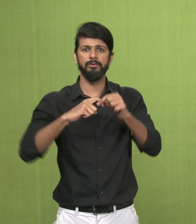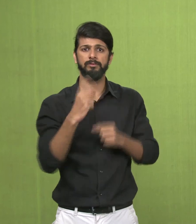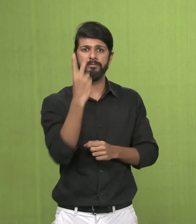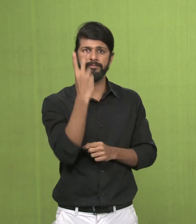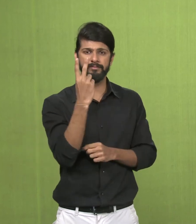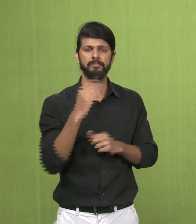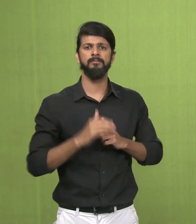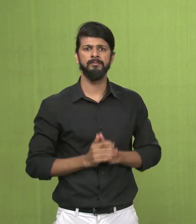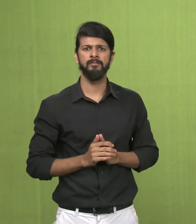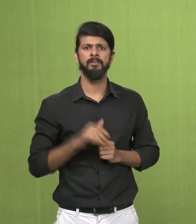Question number 2.